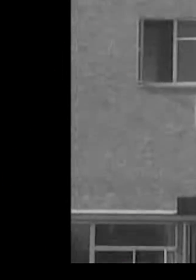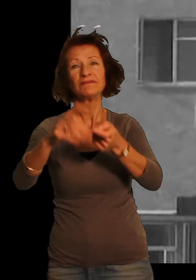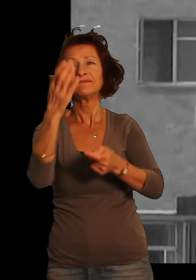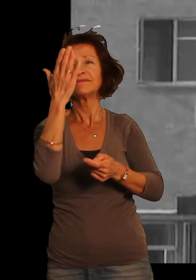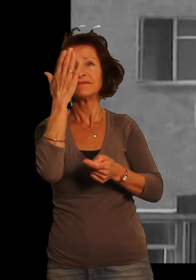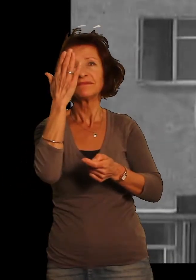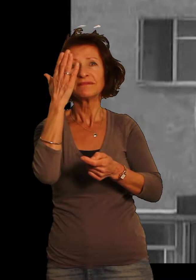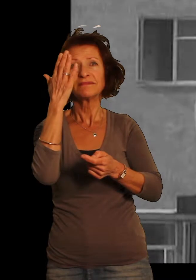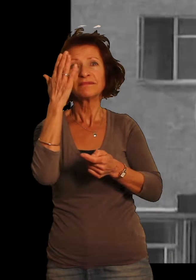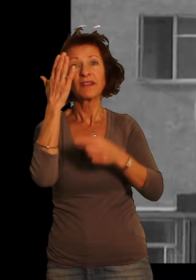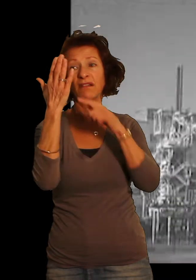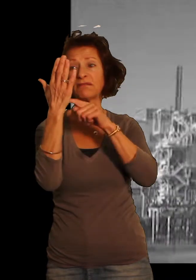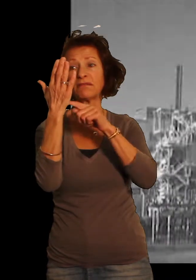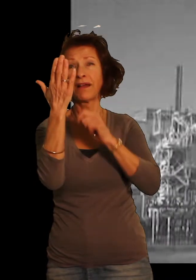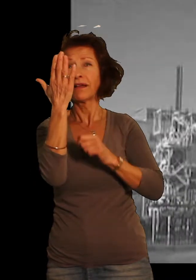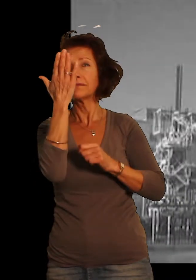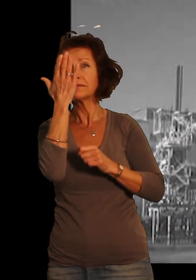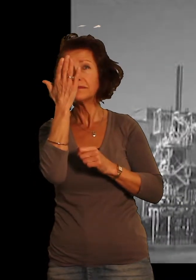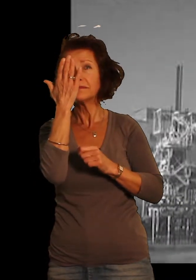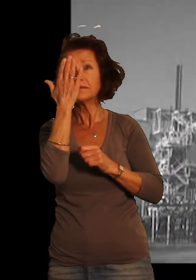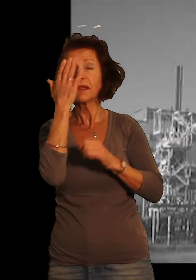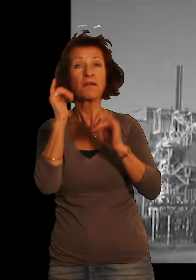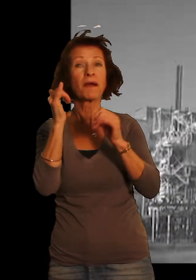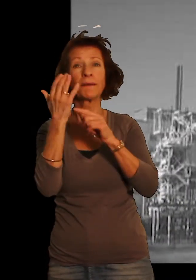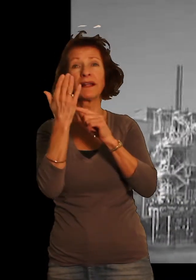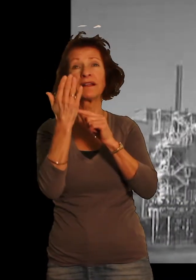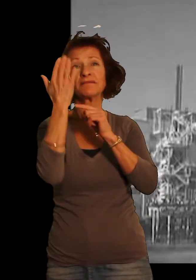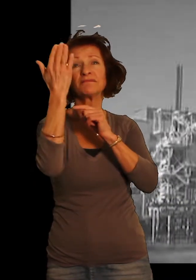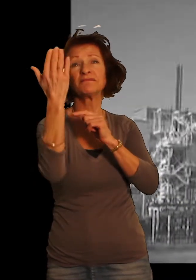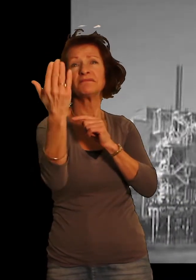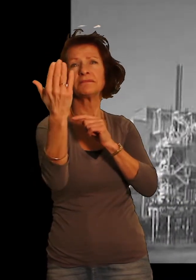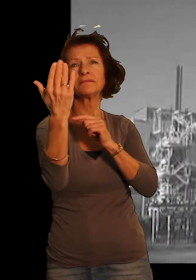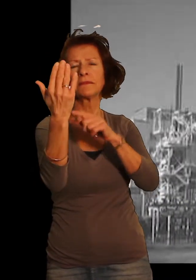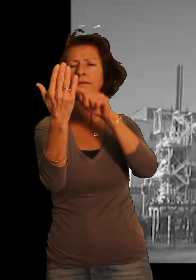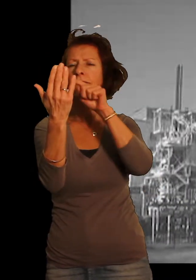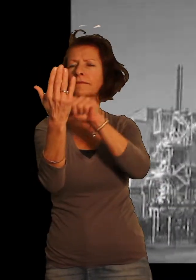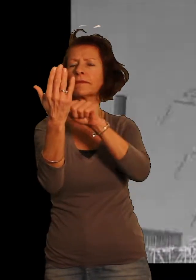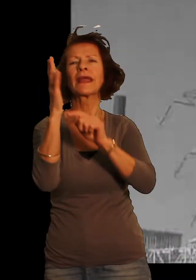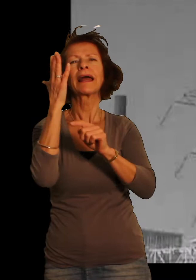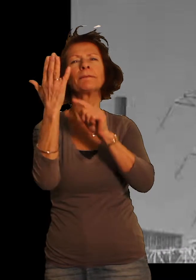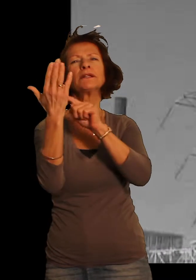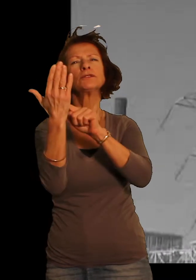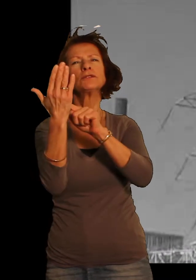Nuclear power was first transmitted to the UK's national grid in August 1956.